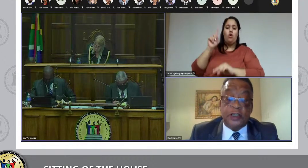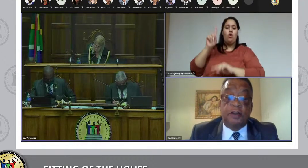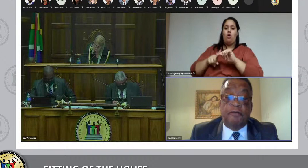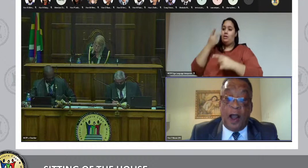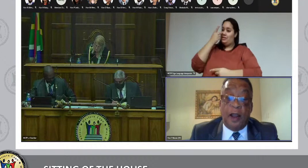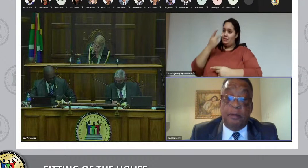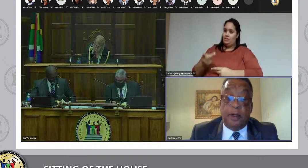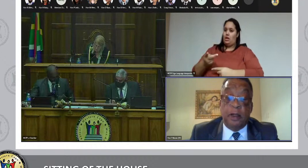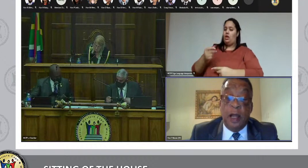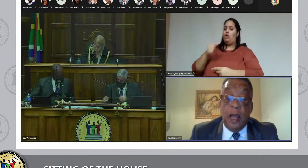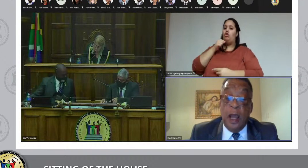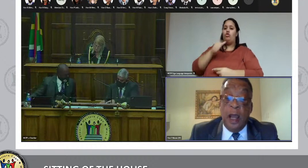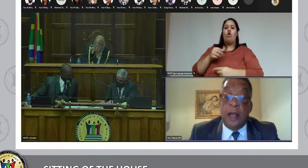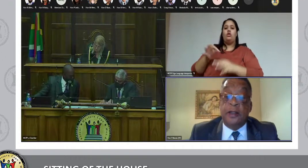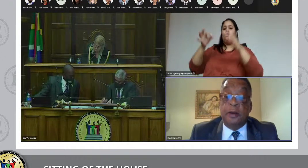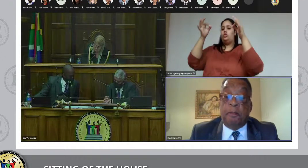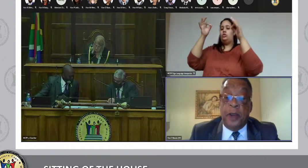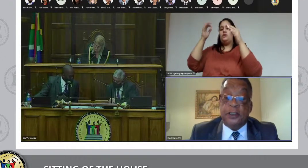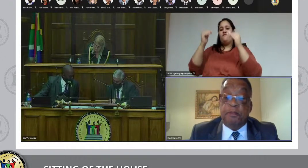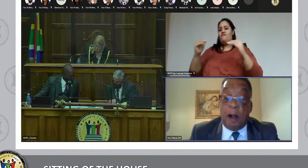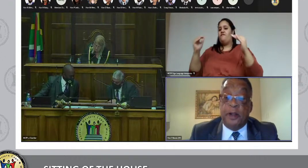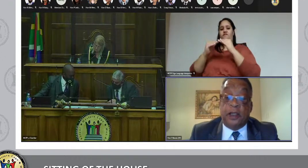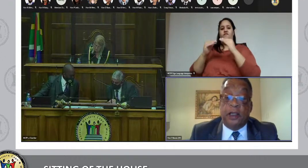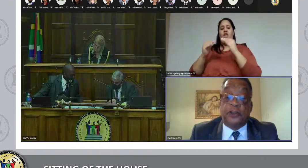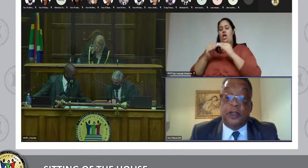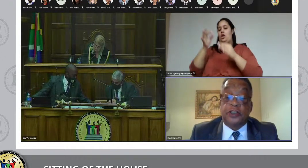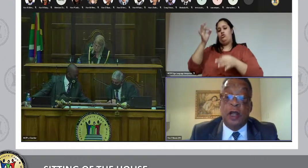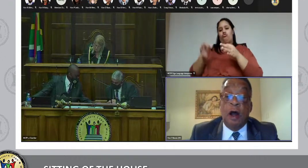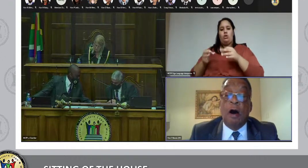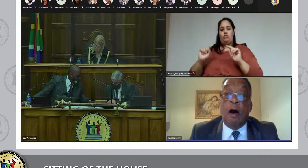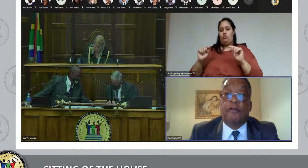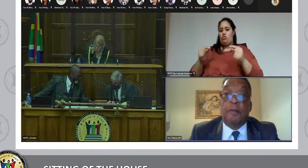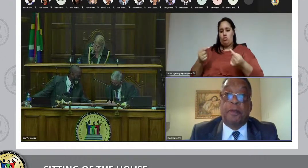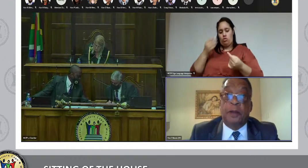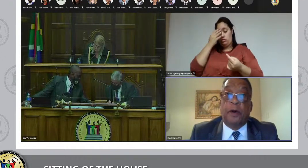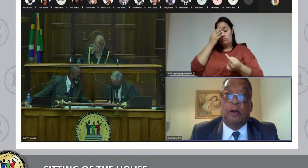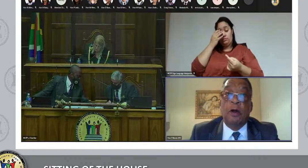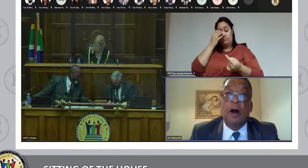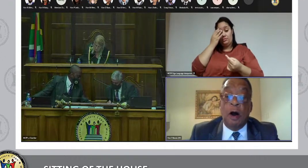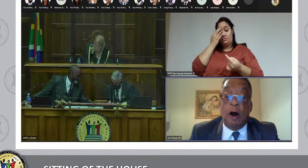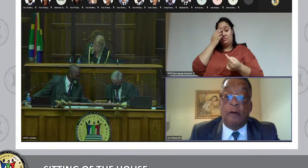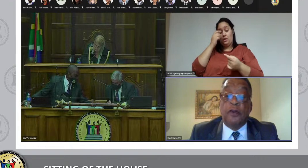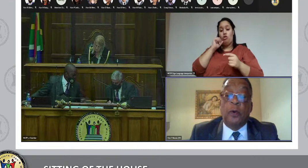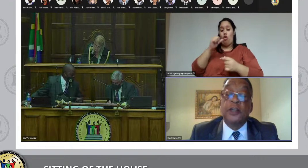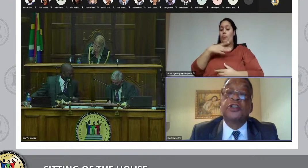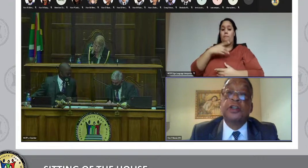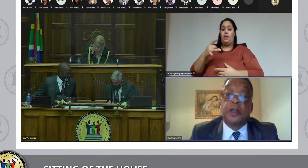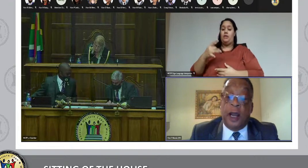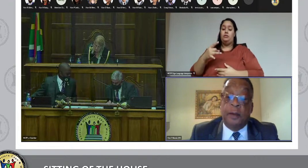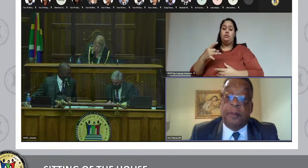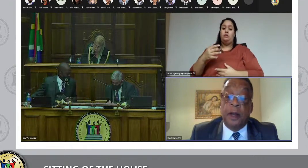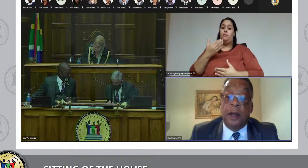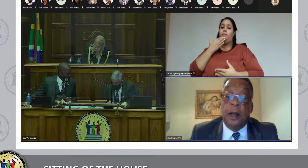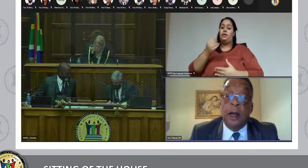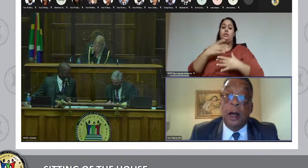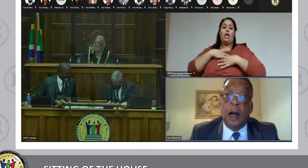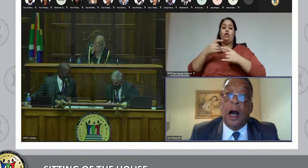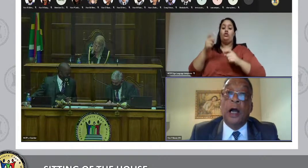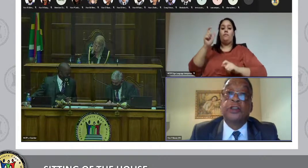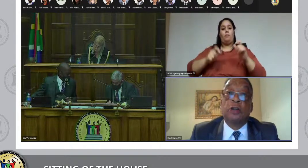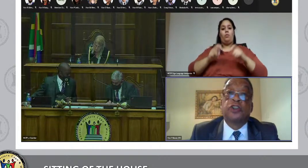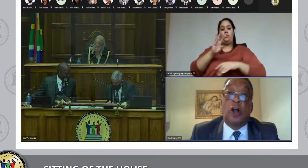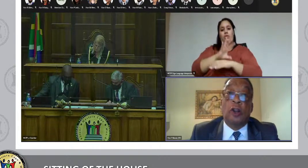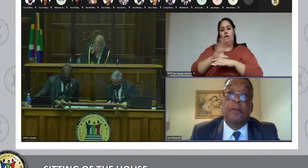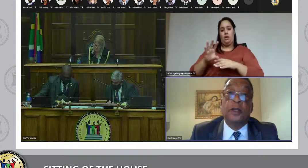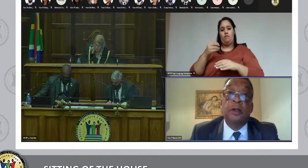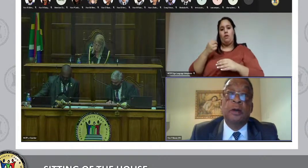be justifiable and in the best public interest of the people of the Western Cape.